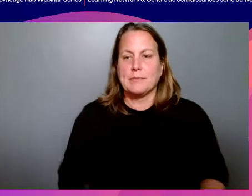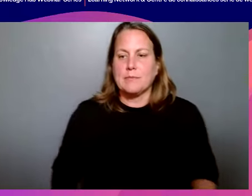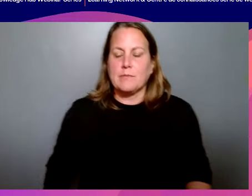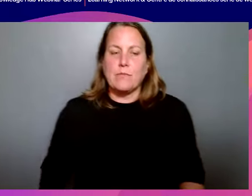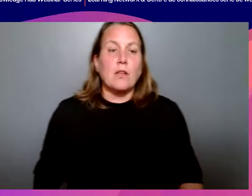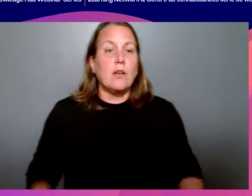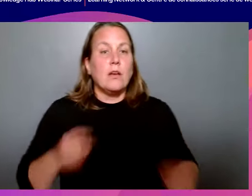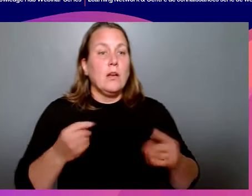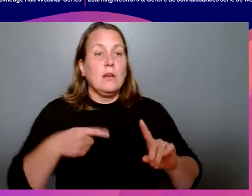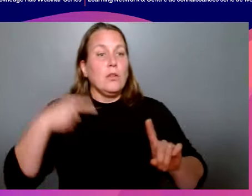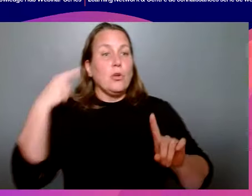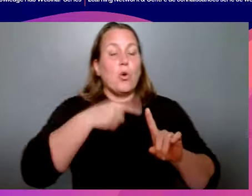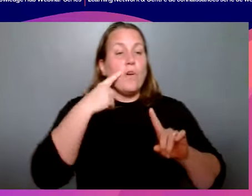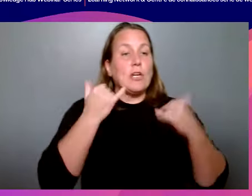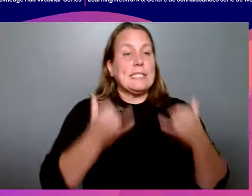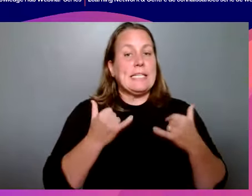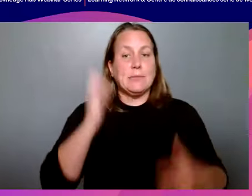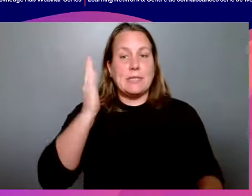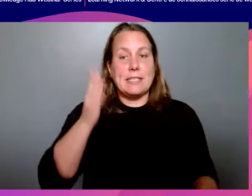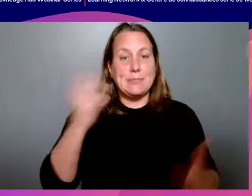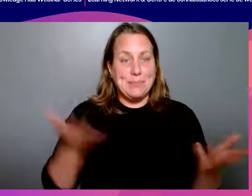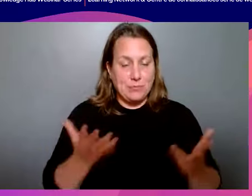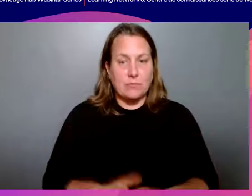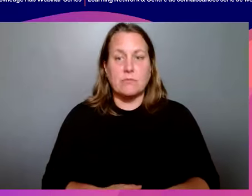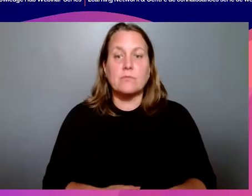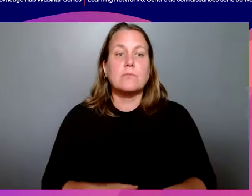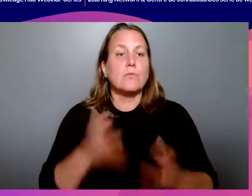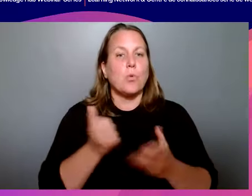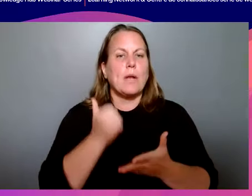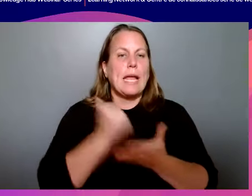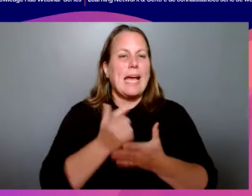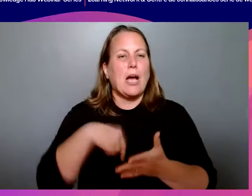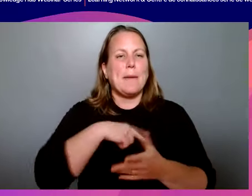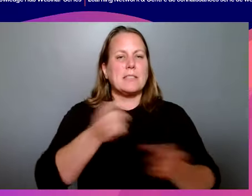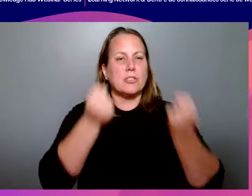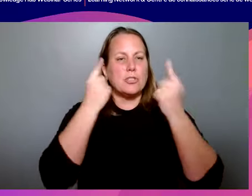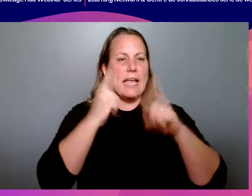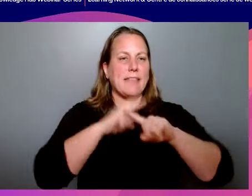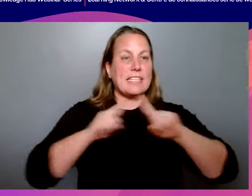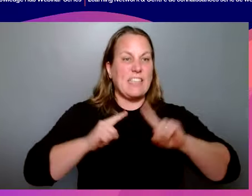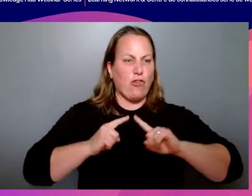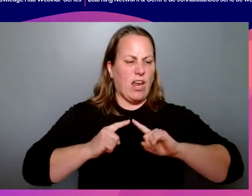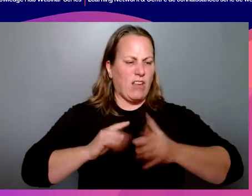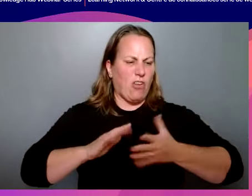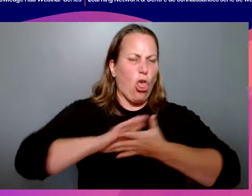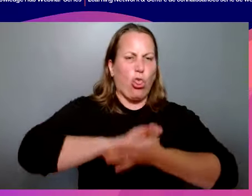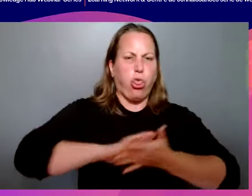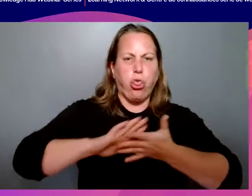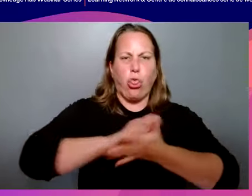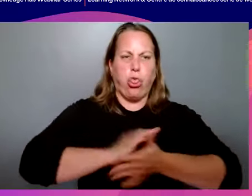So the objectives of this presentation are to help us understand how microaggressions contribute to